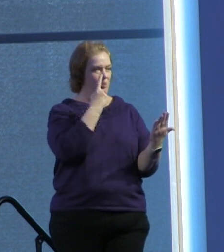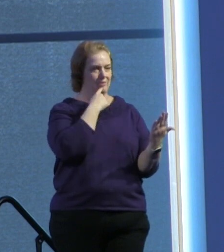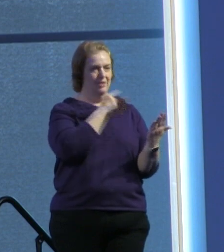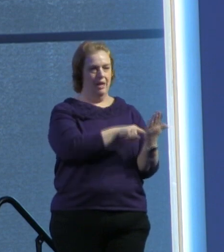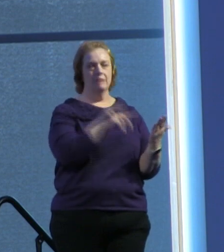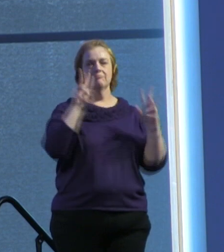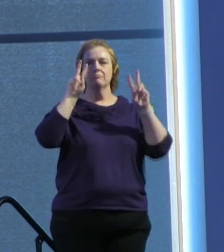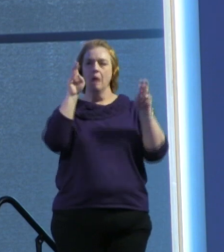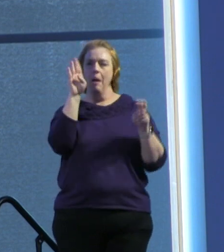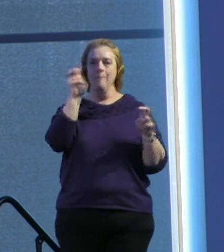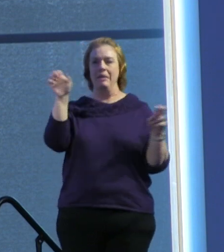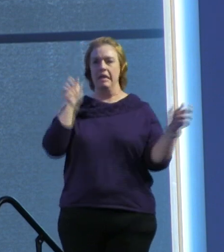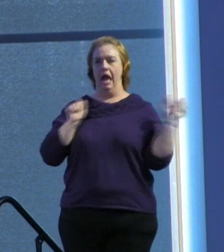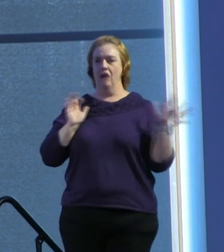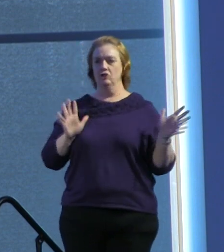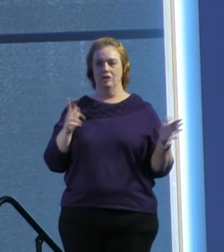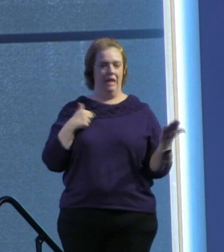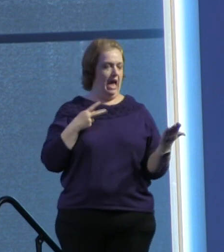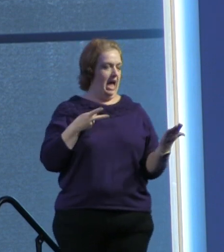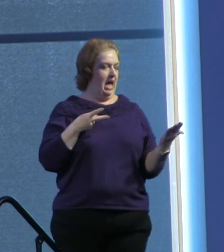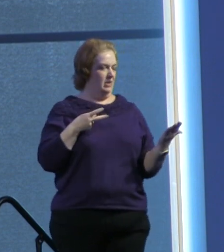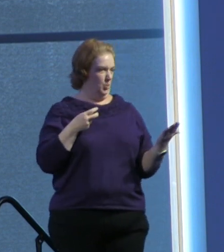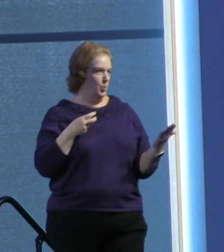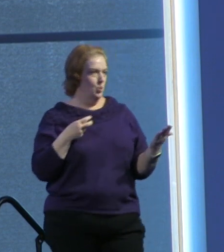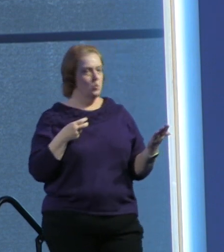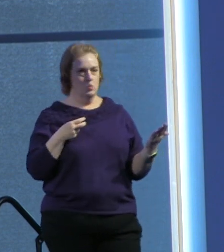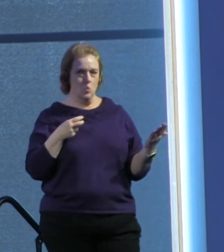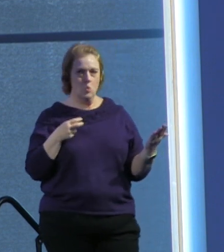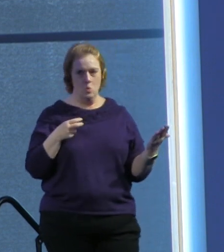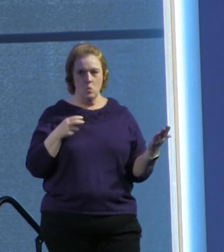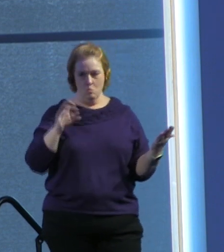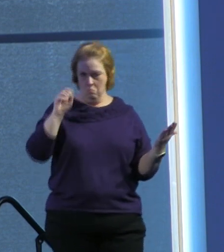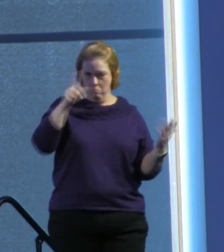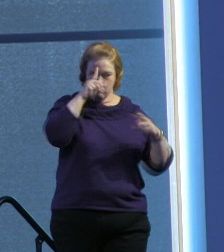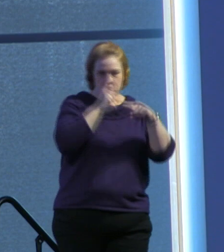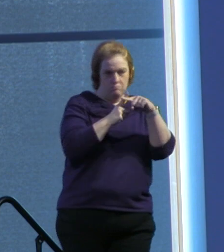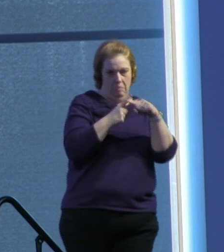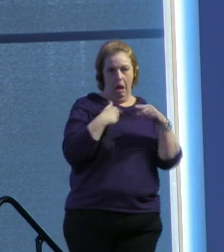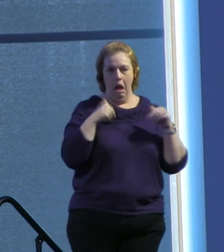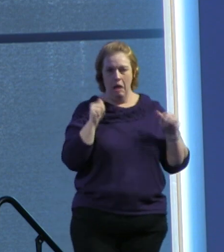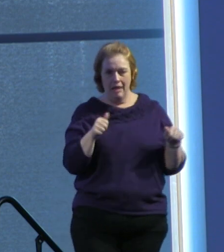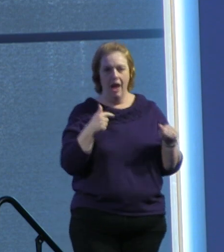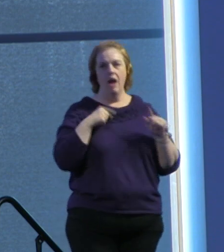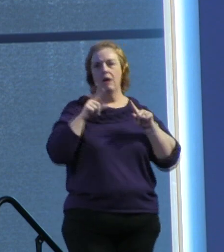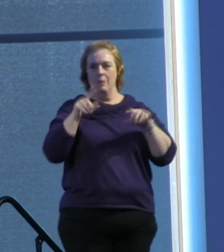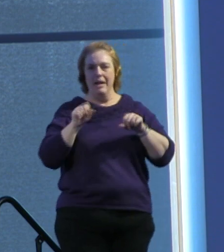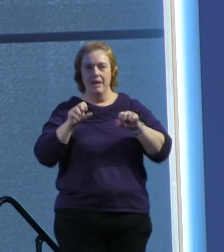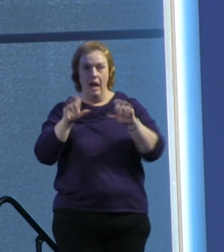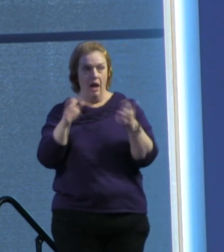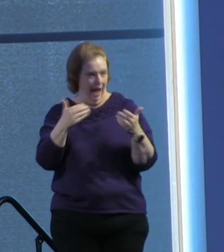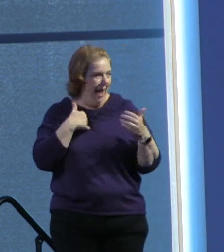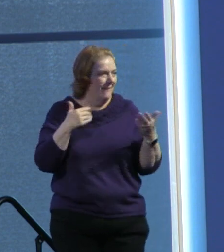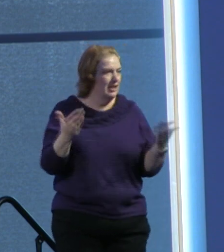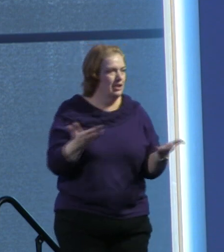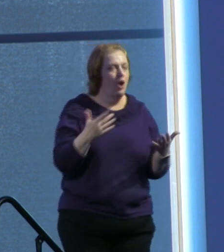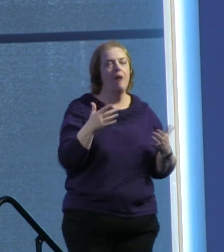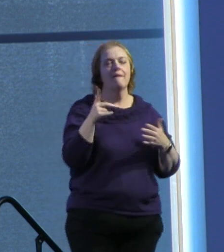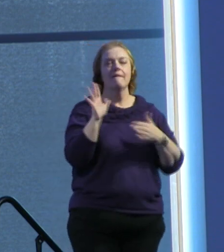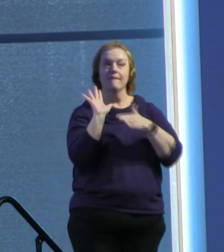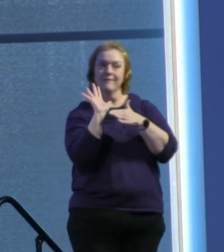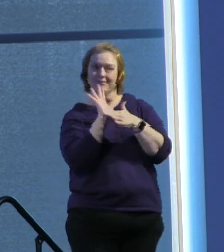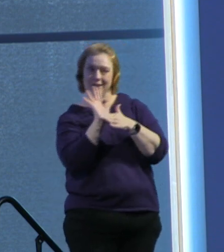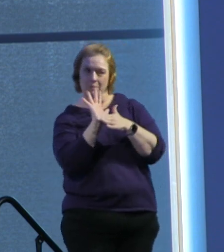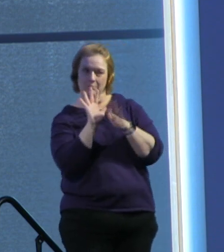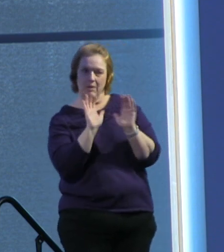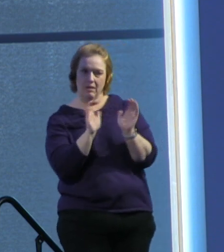actor. So, cool, I can do that. I found some classes, check, they had them in Boise. Film classes, by